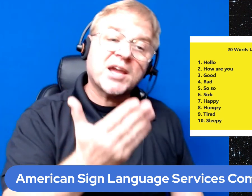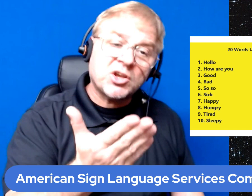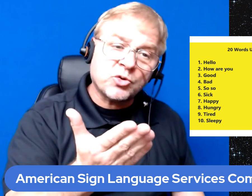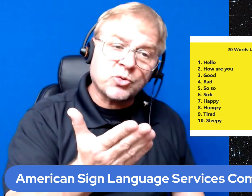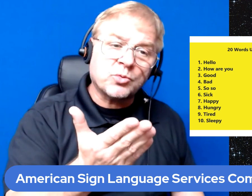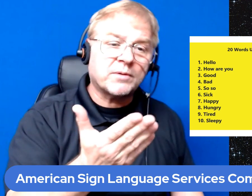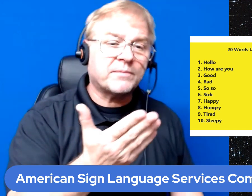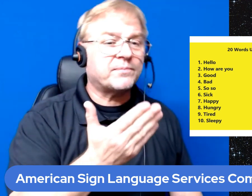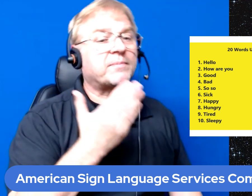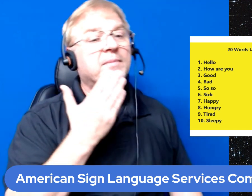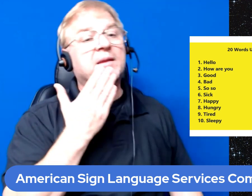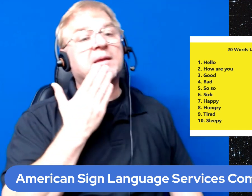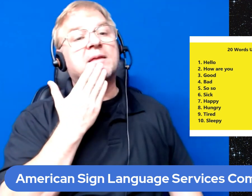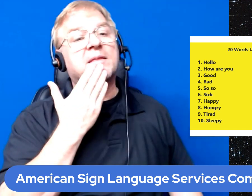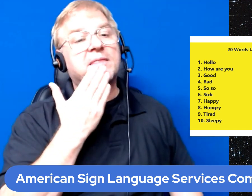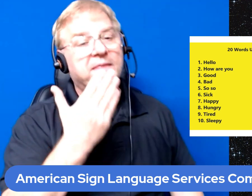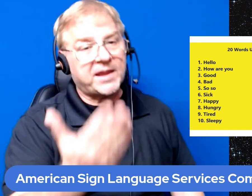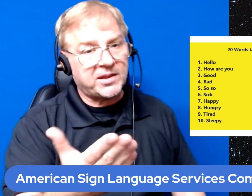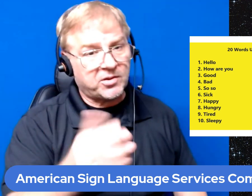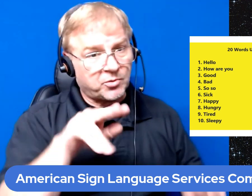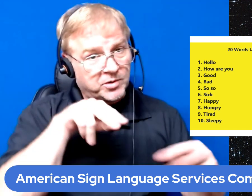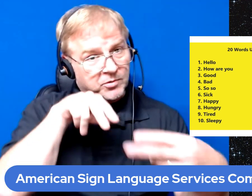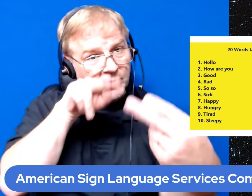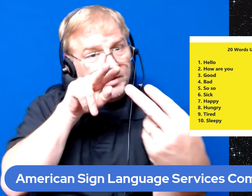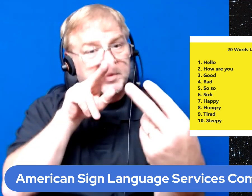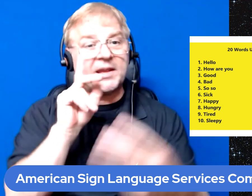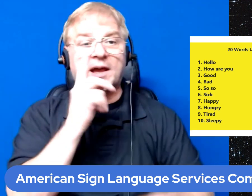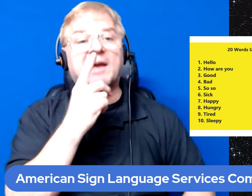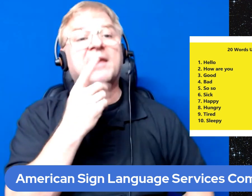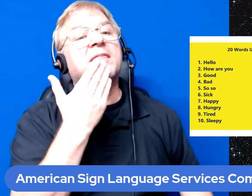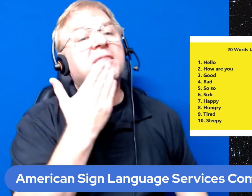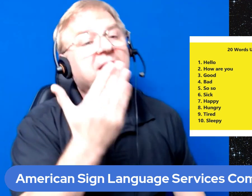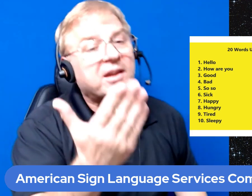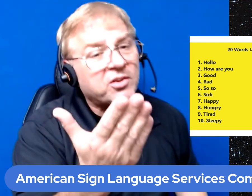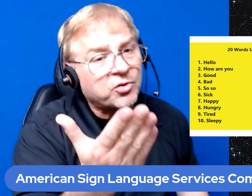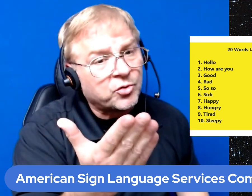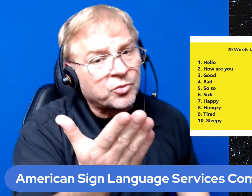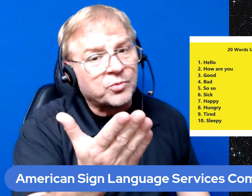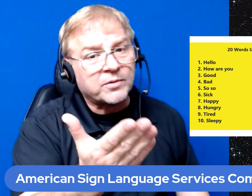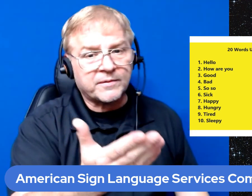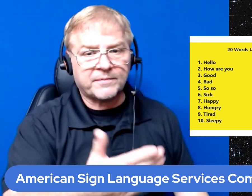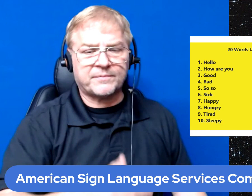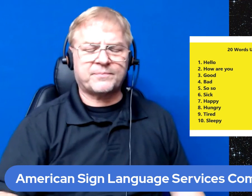Thank you. Thank you. And you look him in the eye. Thank you.